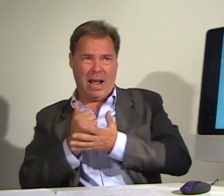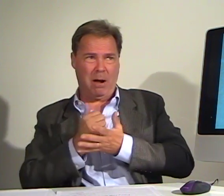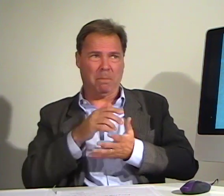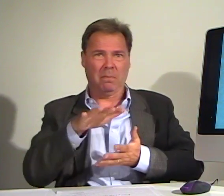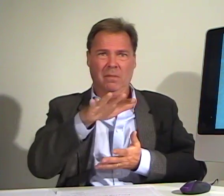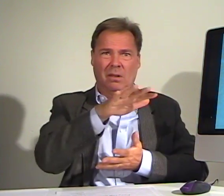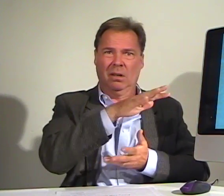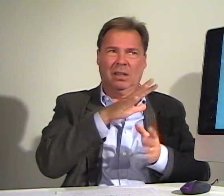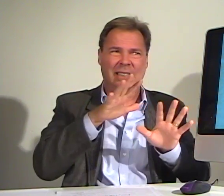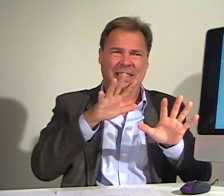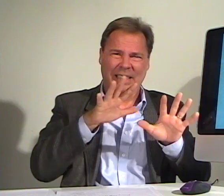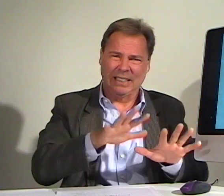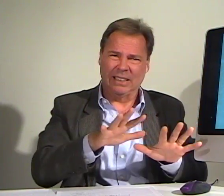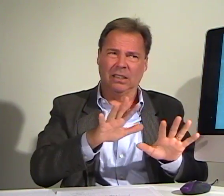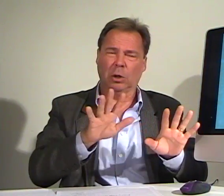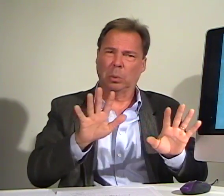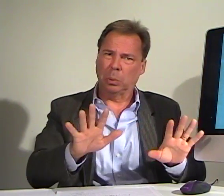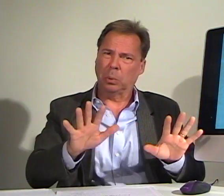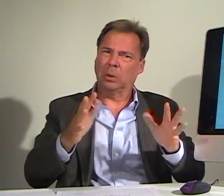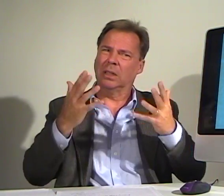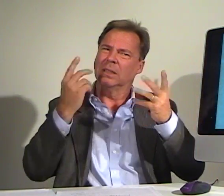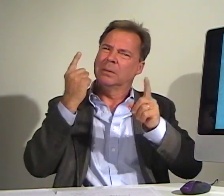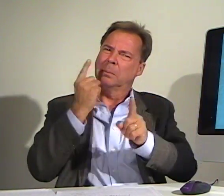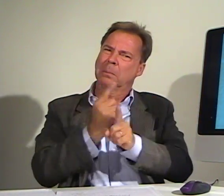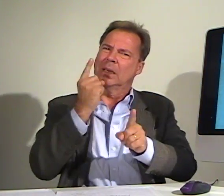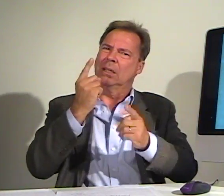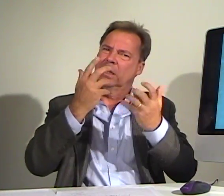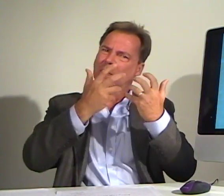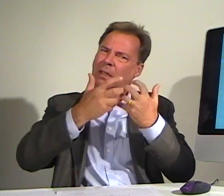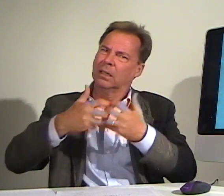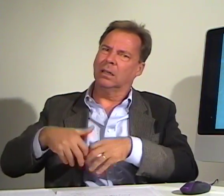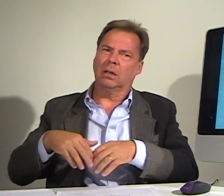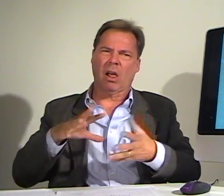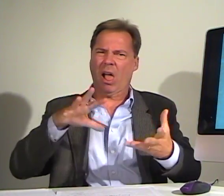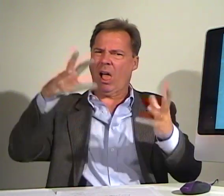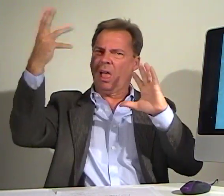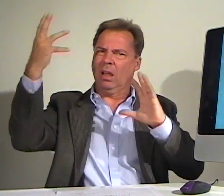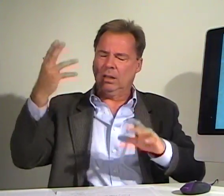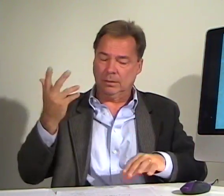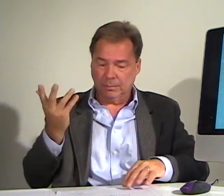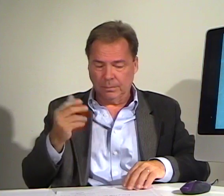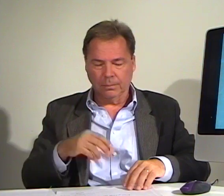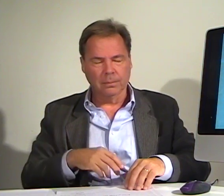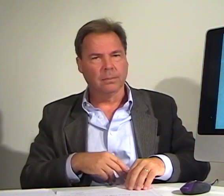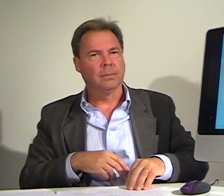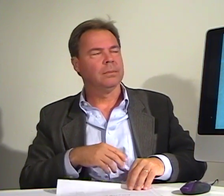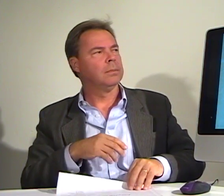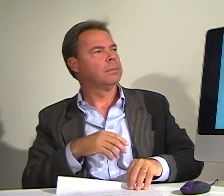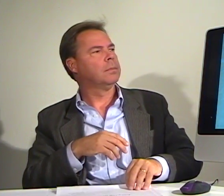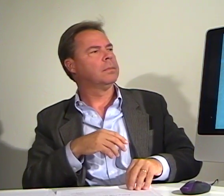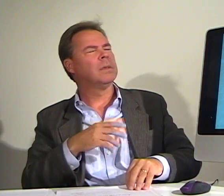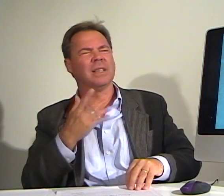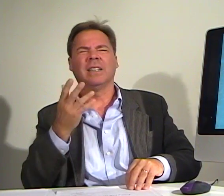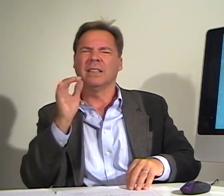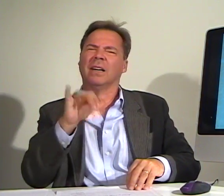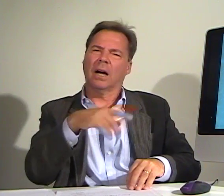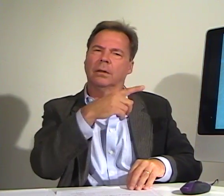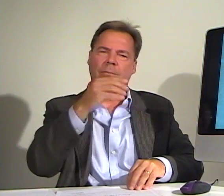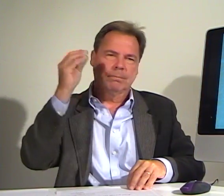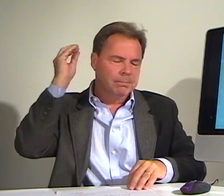mind. Can universal design help with this and make it a little bit more appropriate for deaf students?